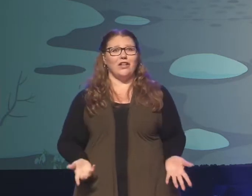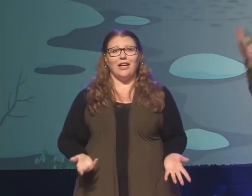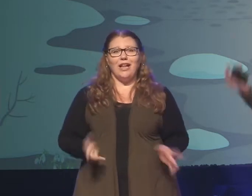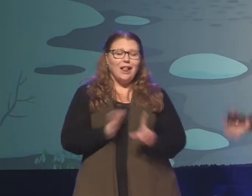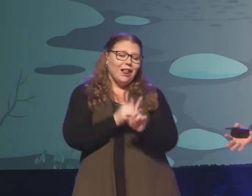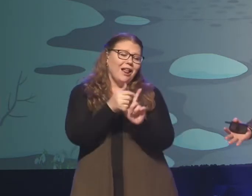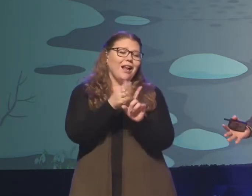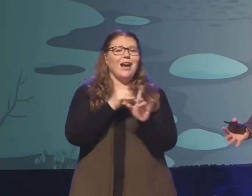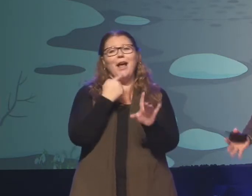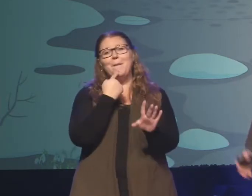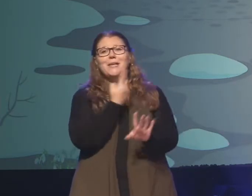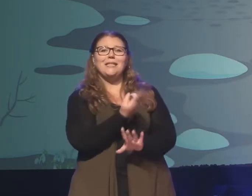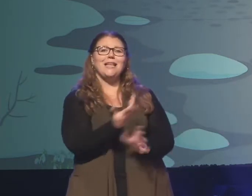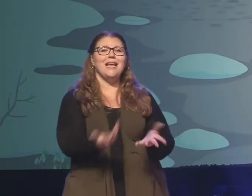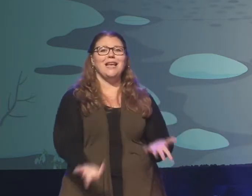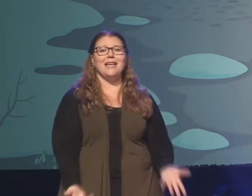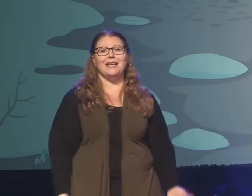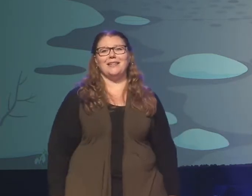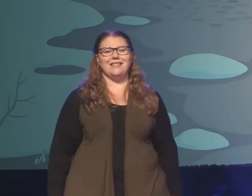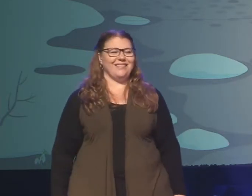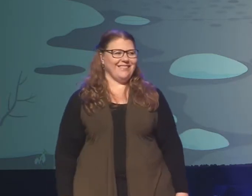I miss him.